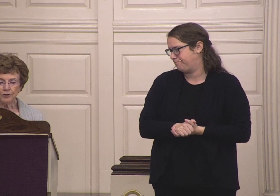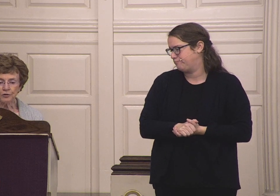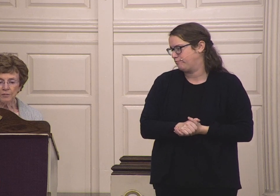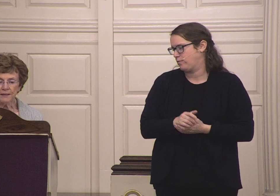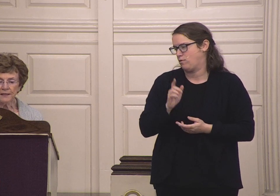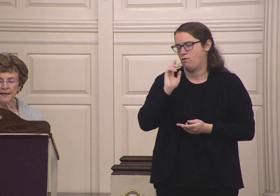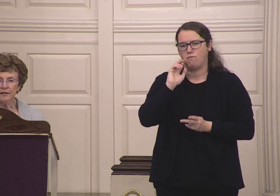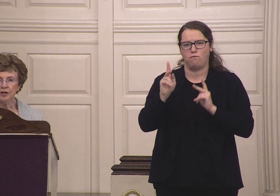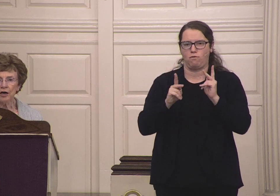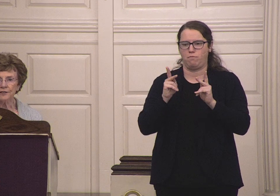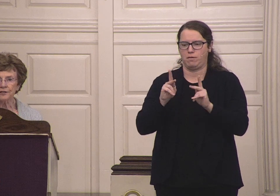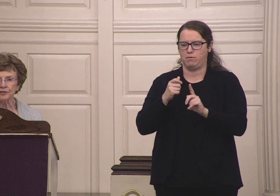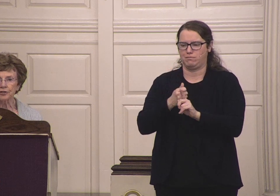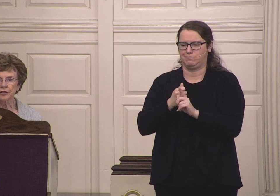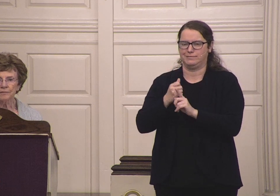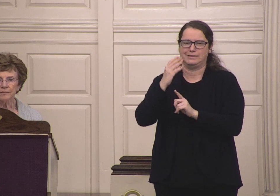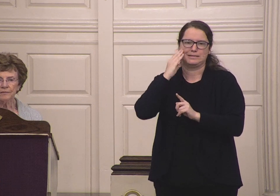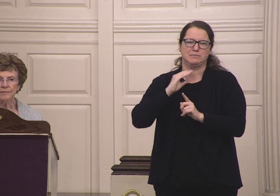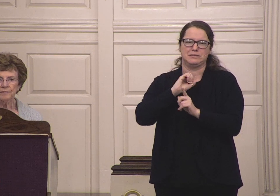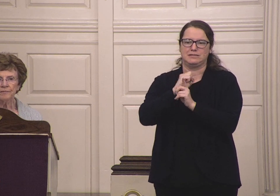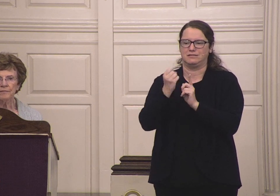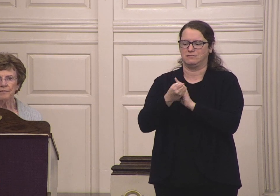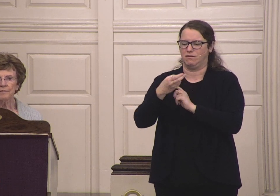For those who are being held hostage,